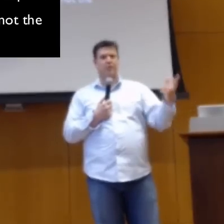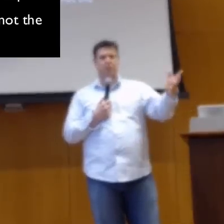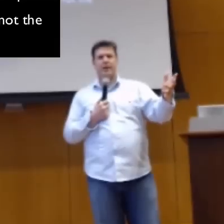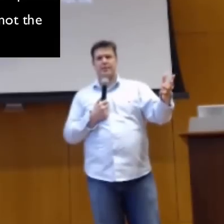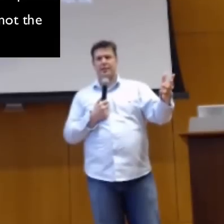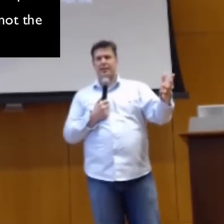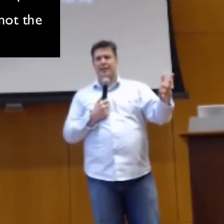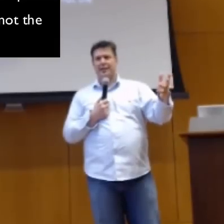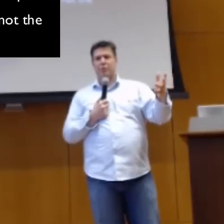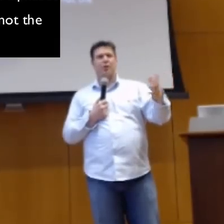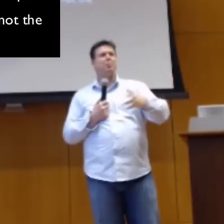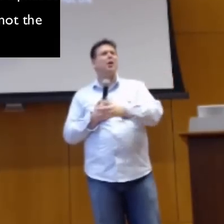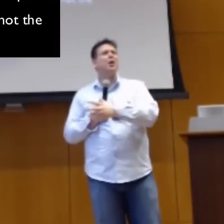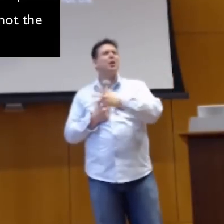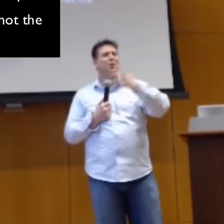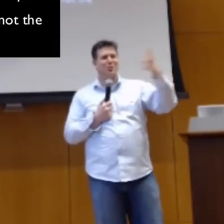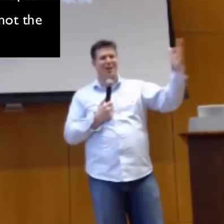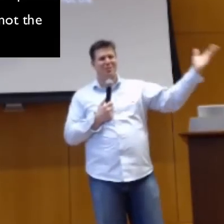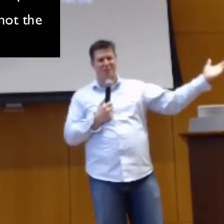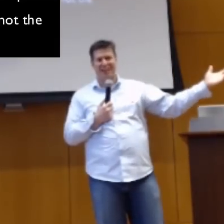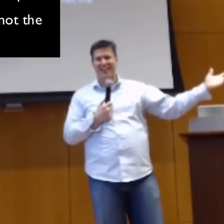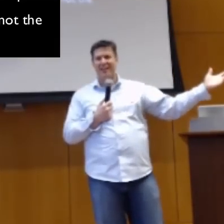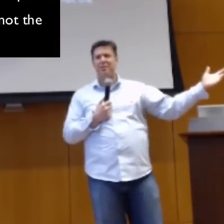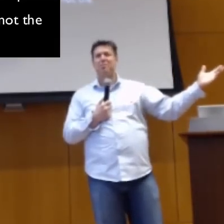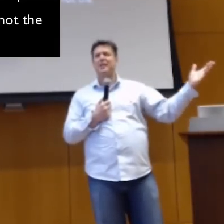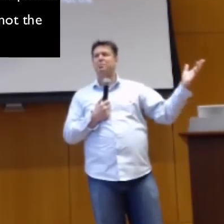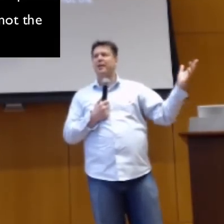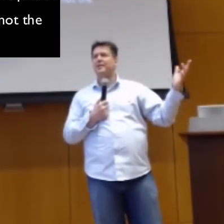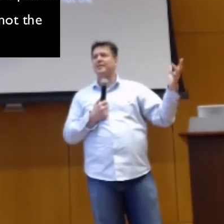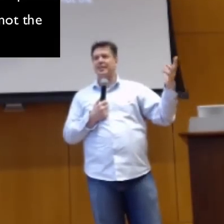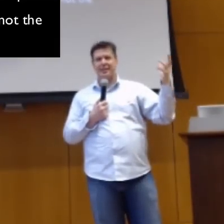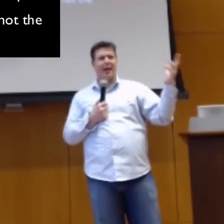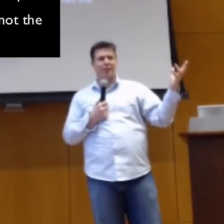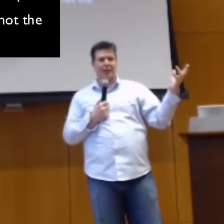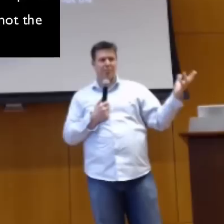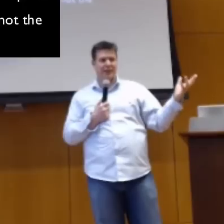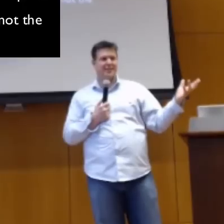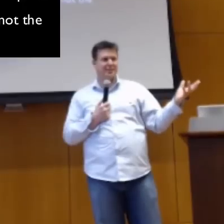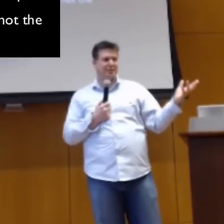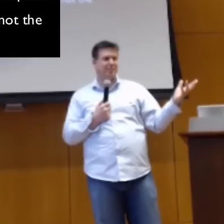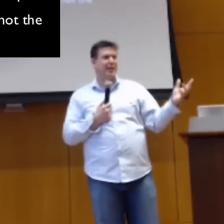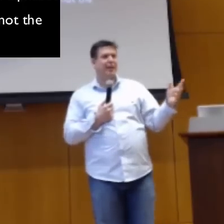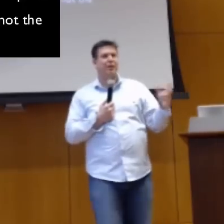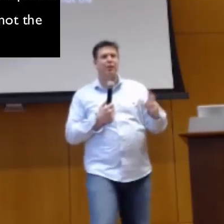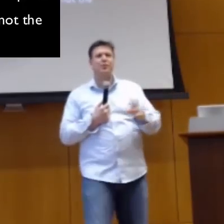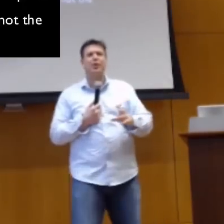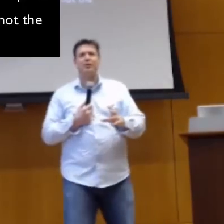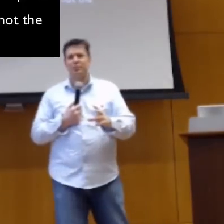expressed. We're talking about a huge alphabet. But that's because it's an entirely complex system. That all started from